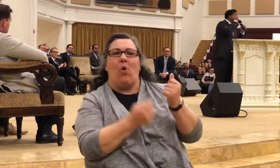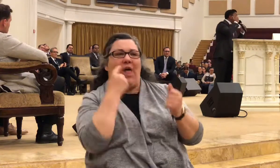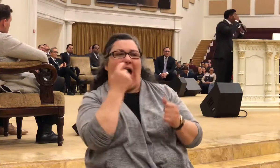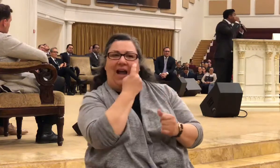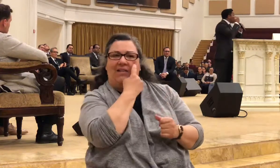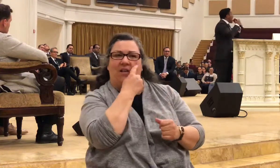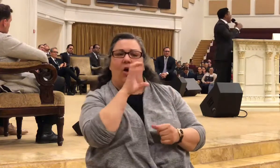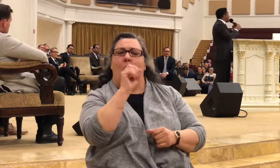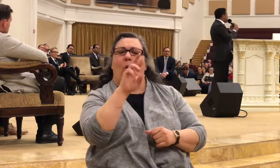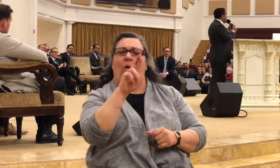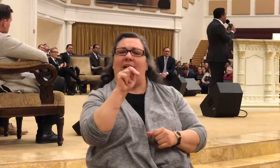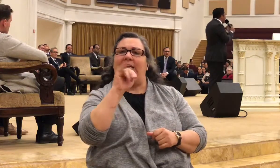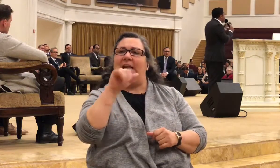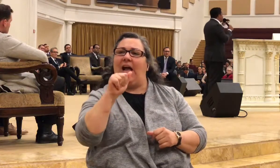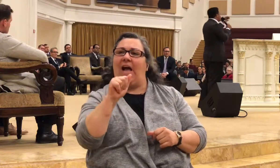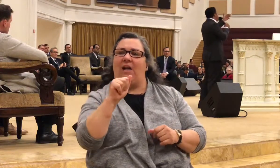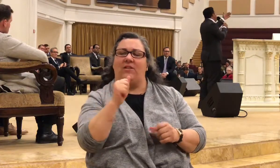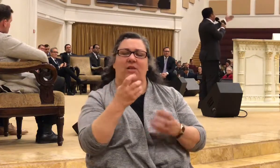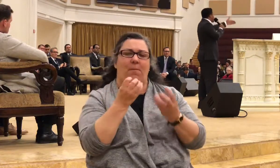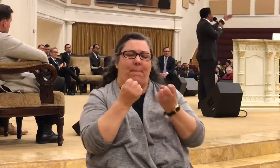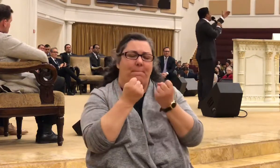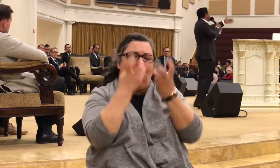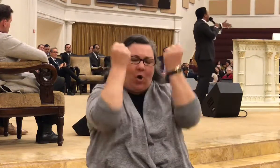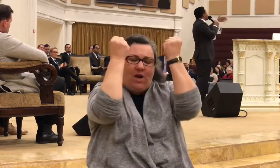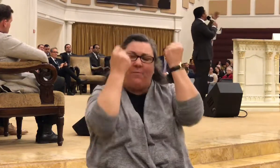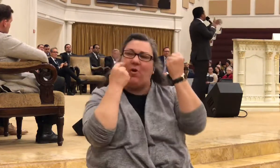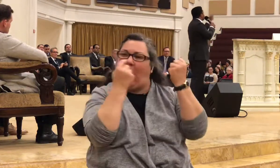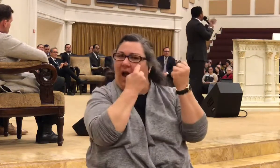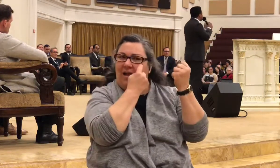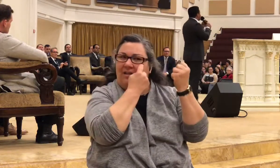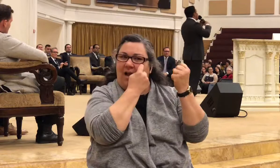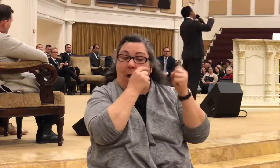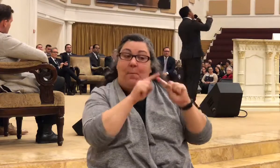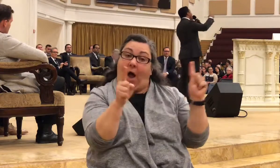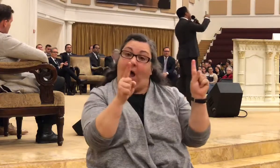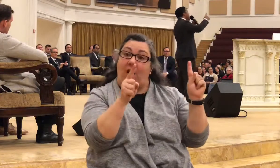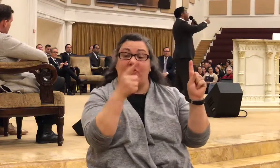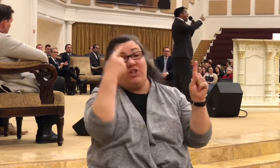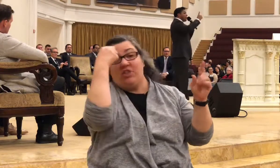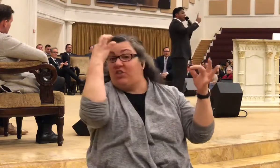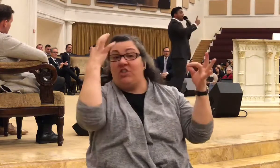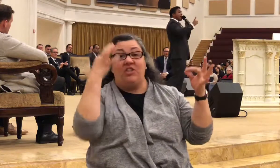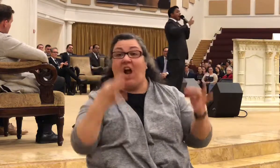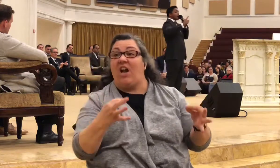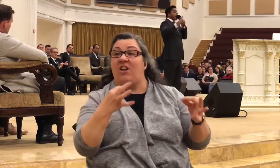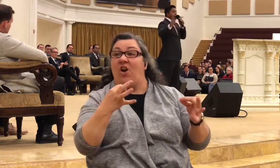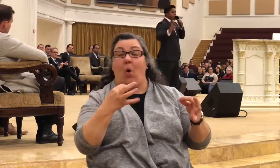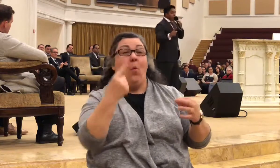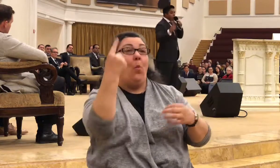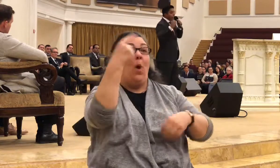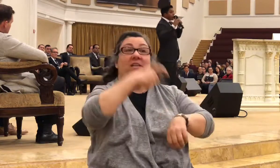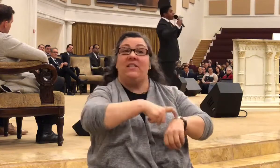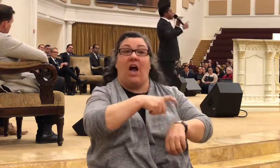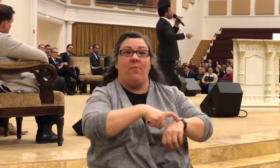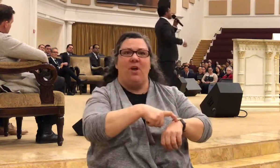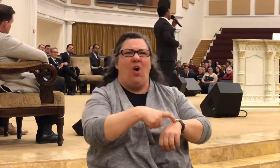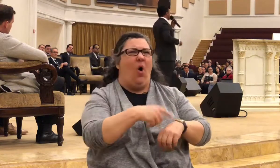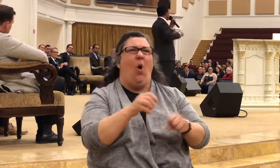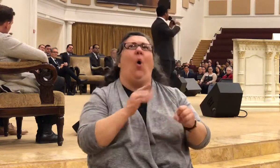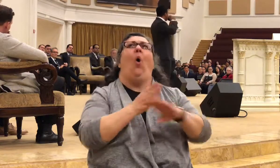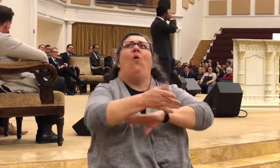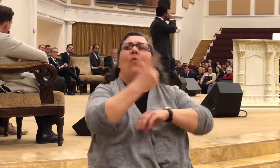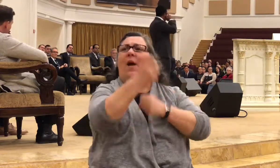the cornea in her eyes, and she actually decided to come to church one day out of an entire year that she had not been to